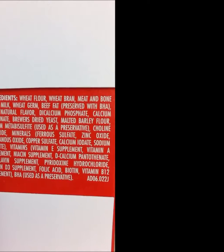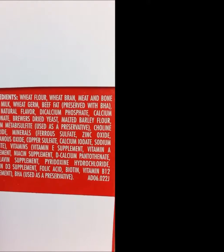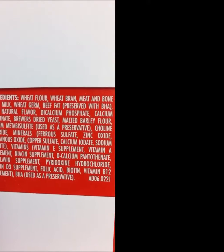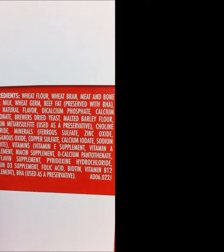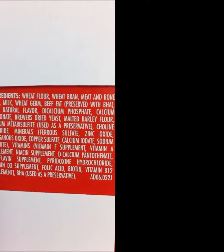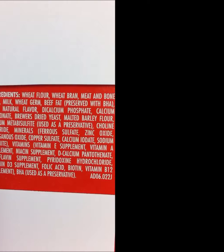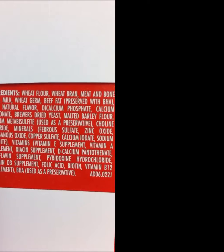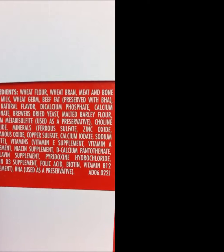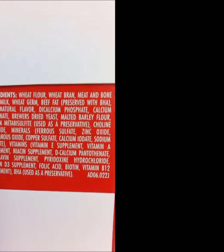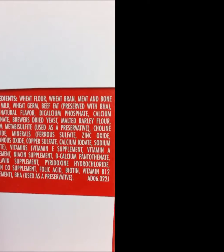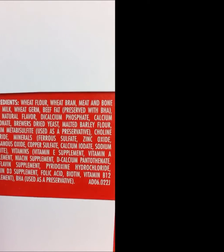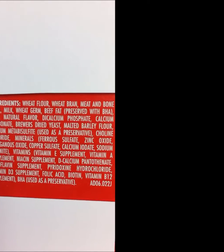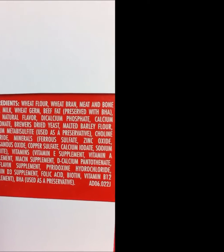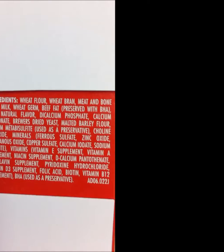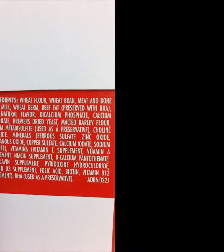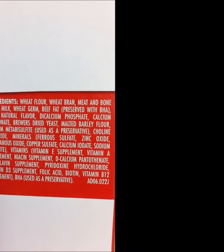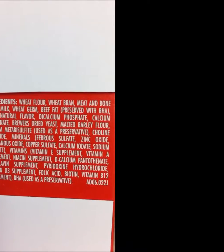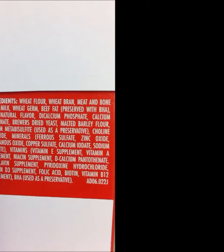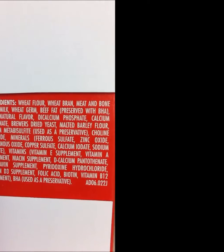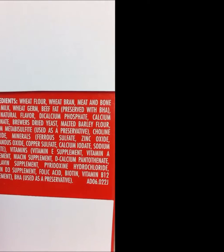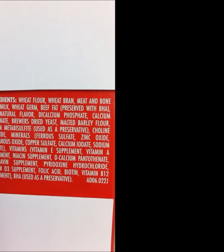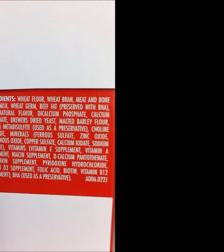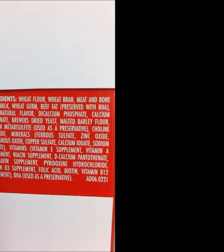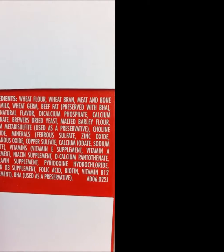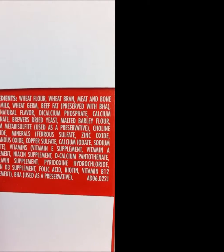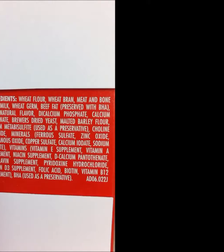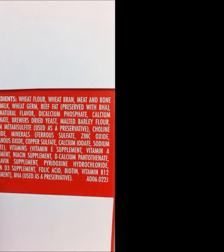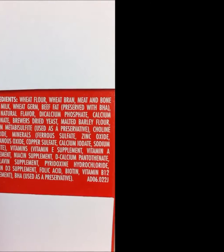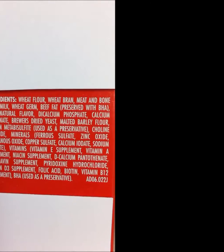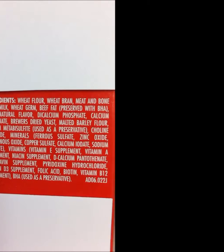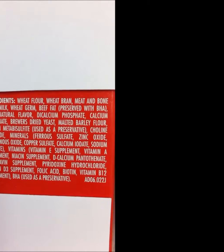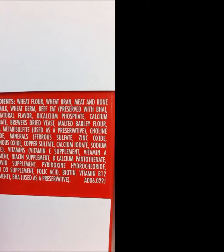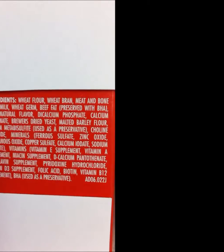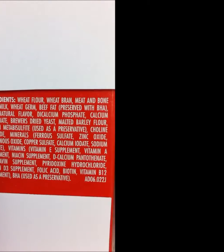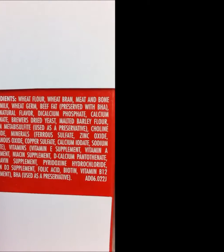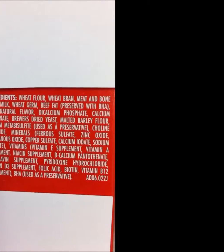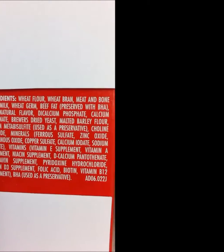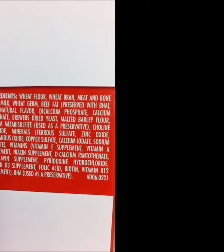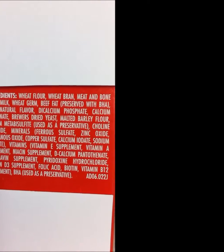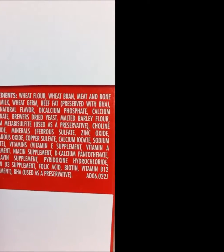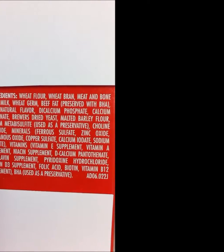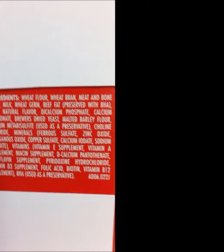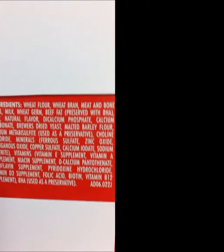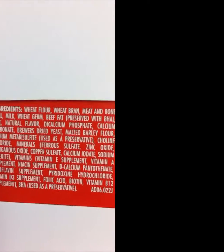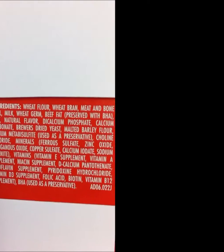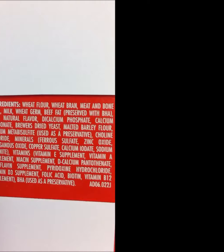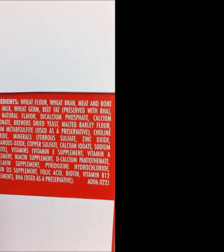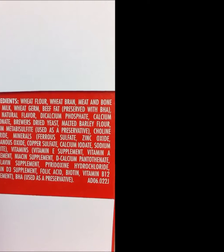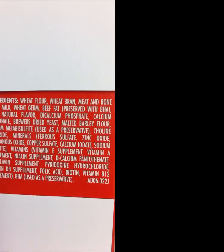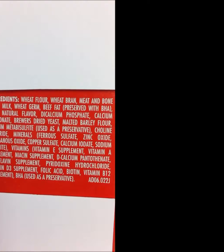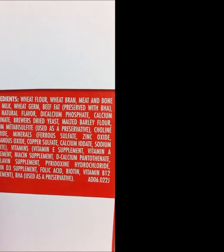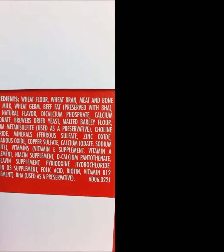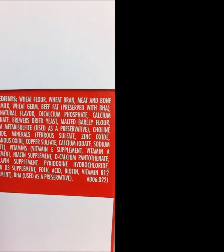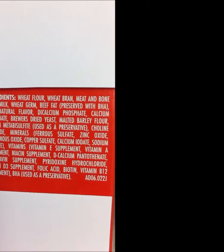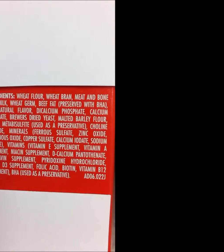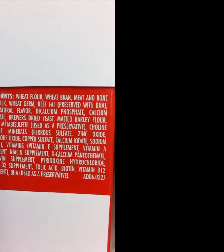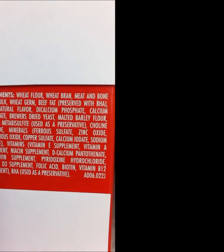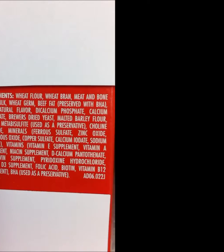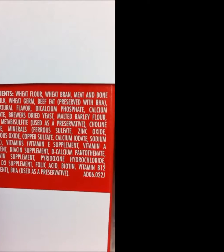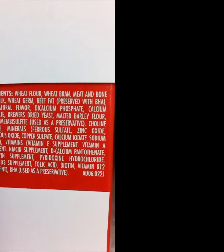grain, fat, deep fat, preserved with BSA. As you can see, there are a lot of words in